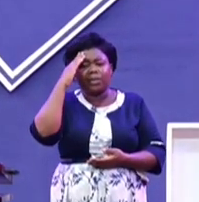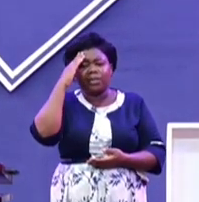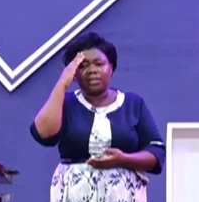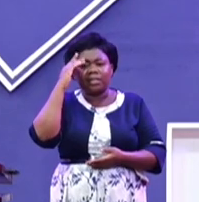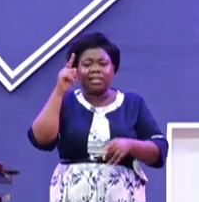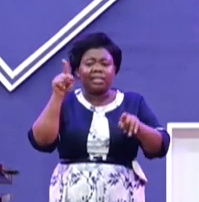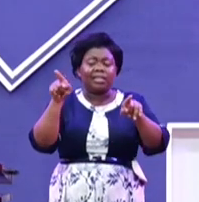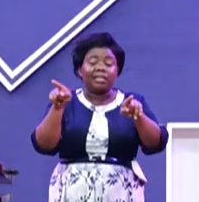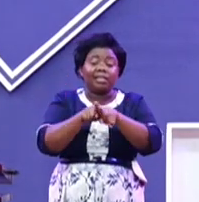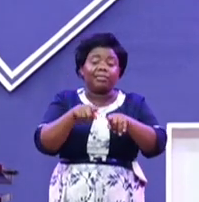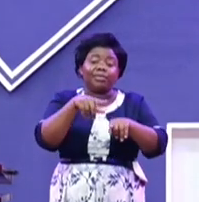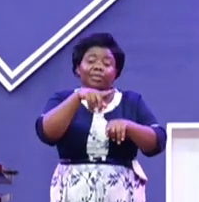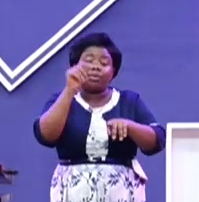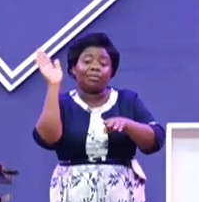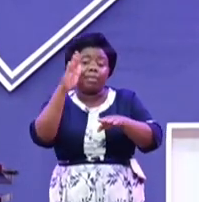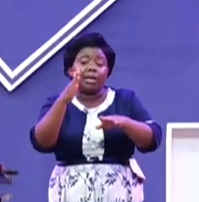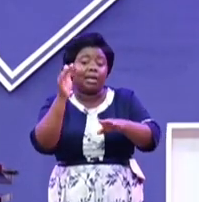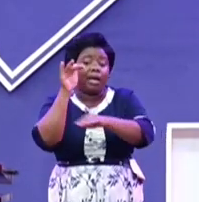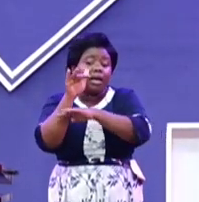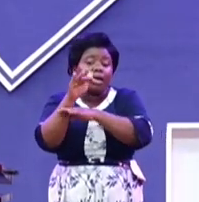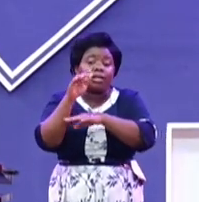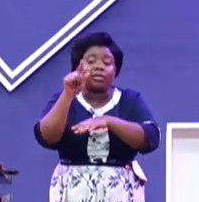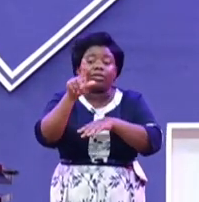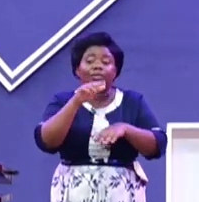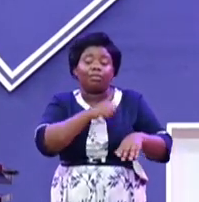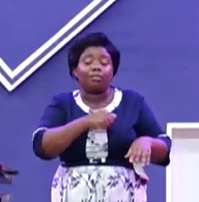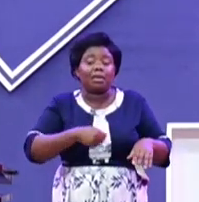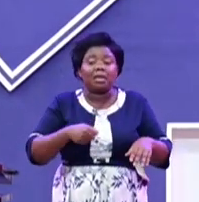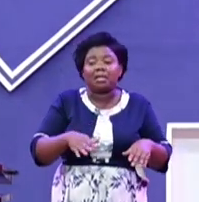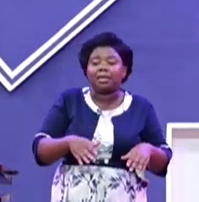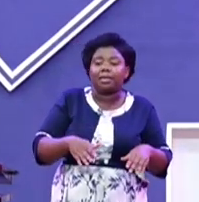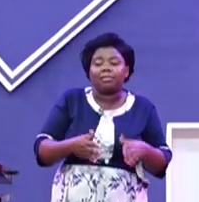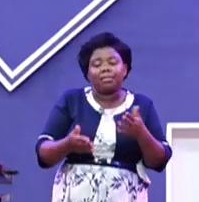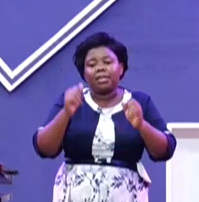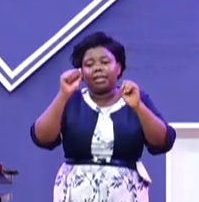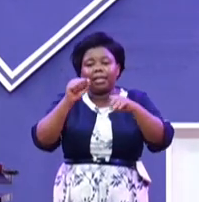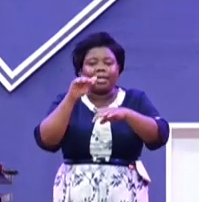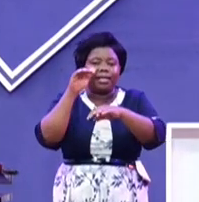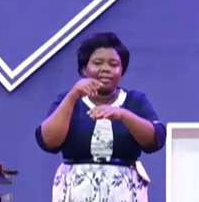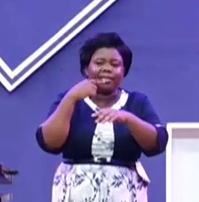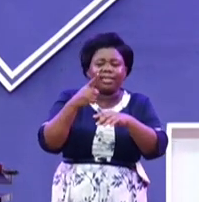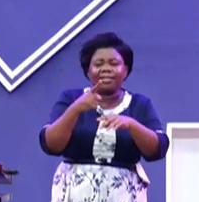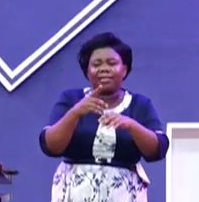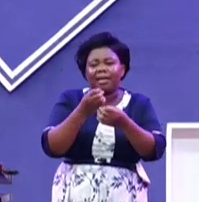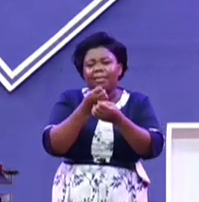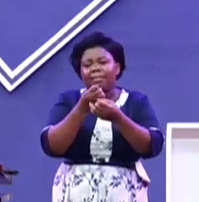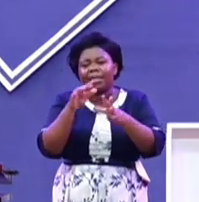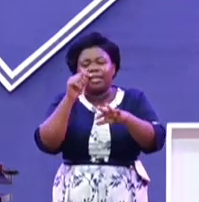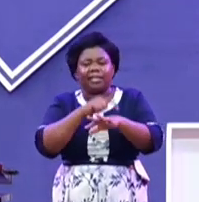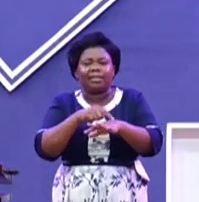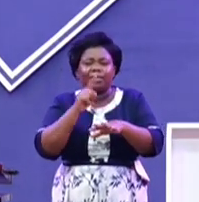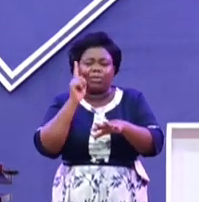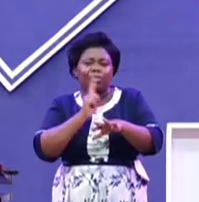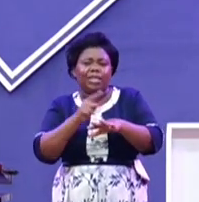naawe oddayo n'obuuza maama wo, oyinza omu okubeera omu ng'akubalira n'enfunda gye olubuto lwe lwamuluma ne